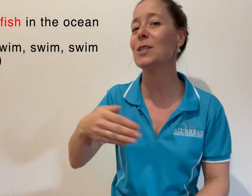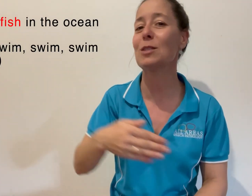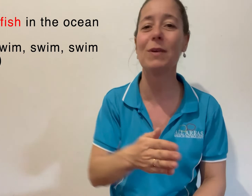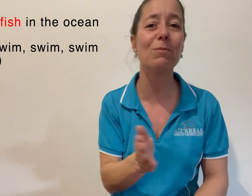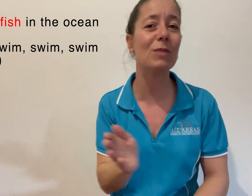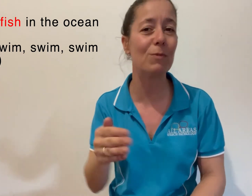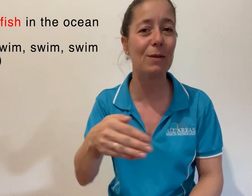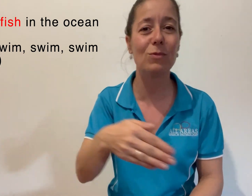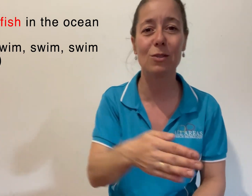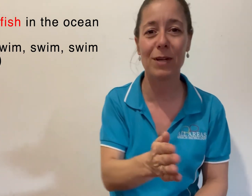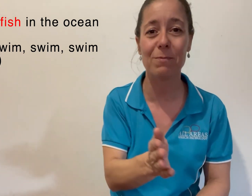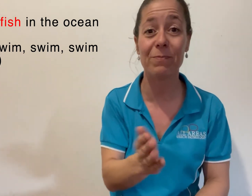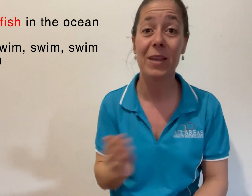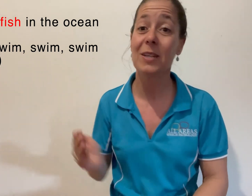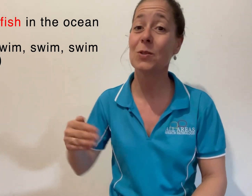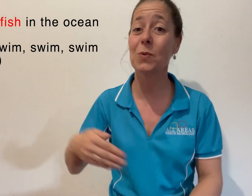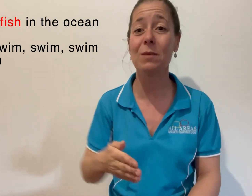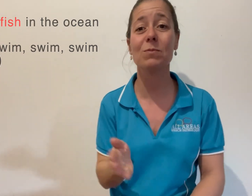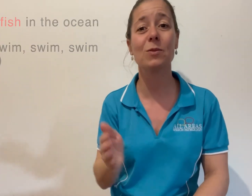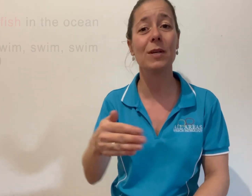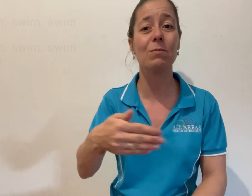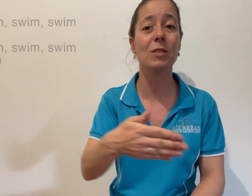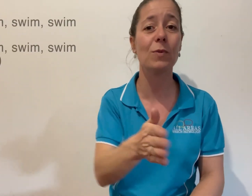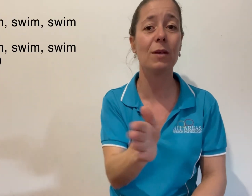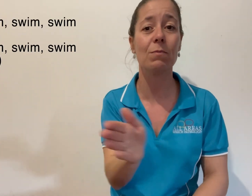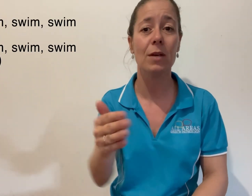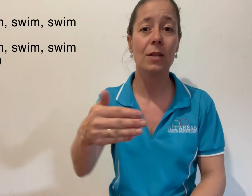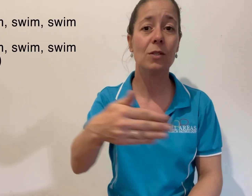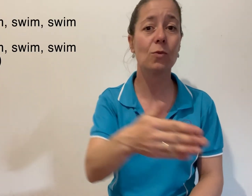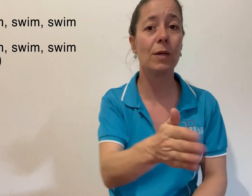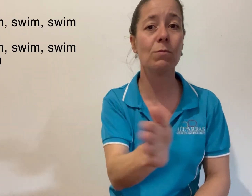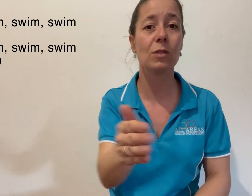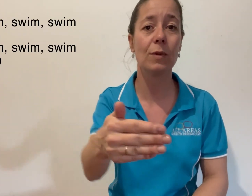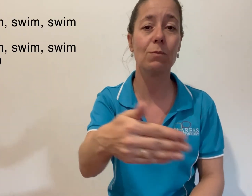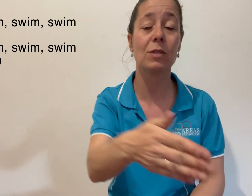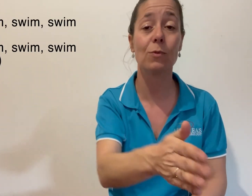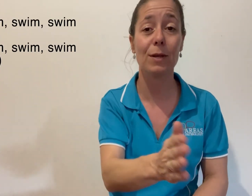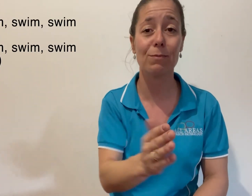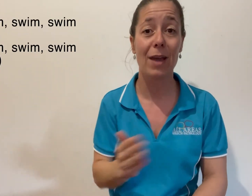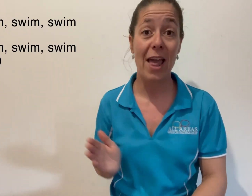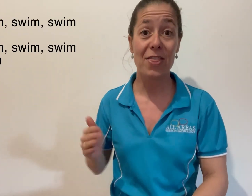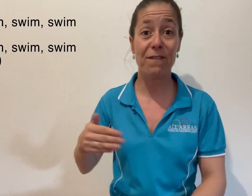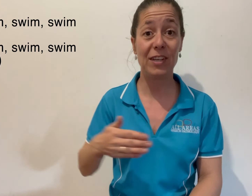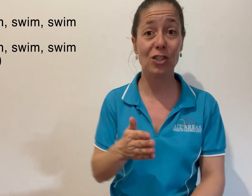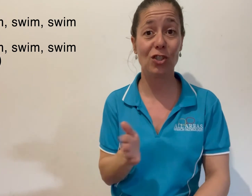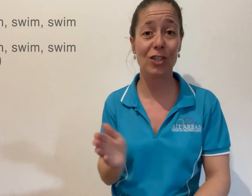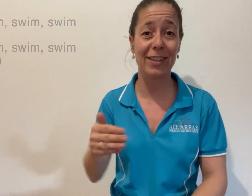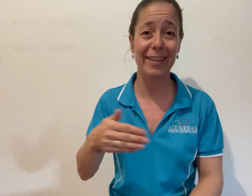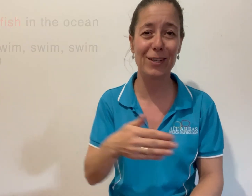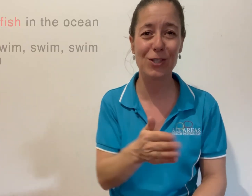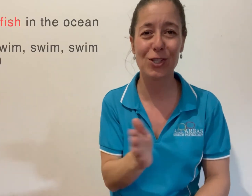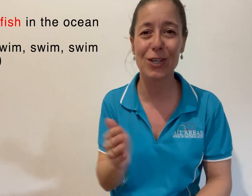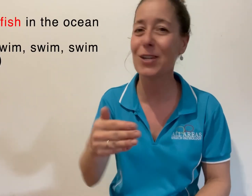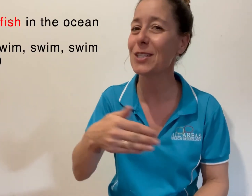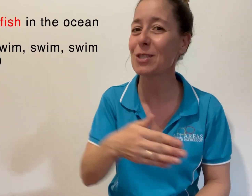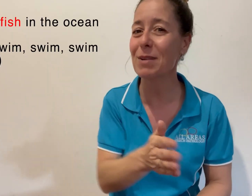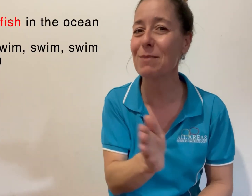swim, swim, swim, swim, swim, swim, swim, swim, swim. The fish in the ocean go swim,